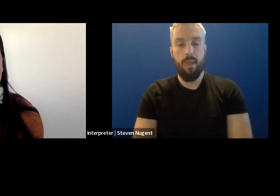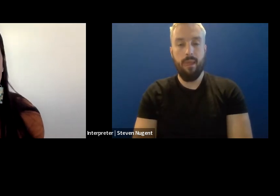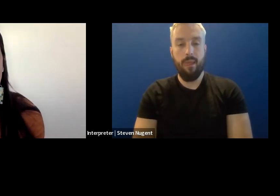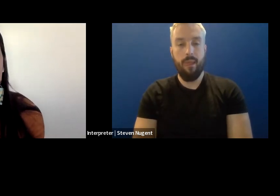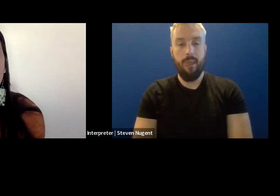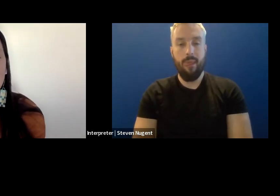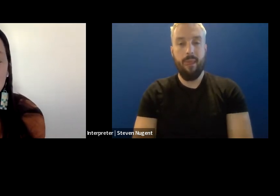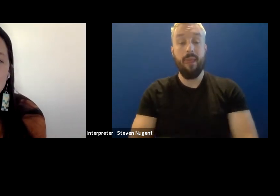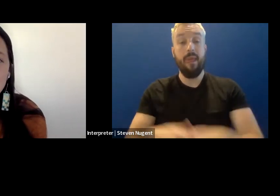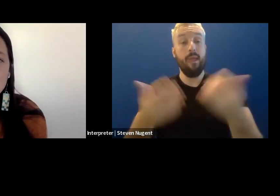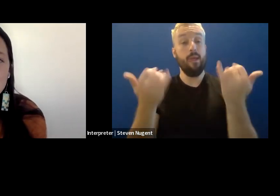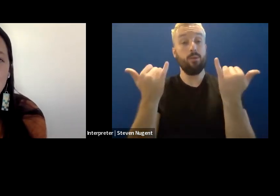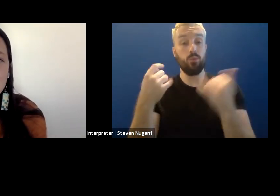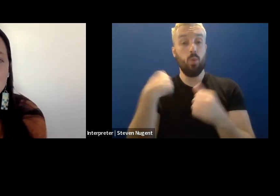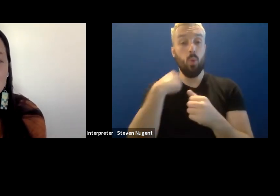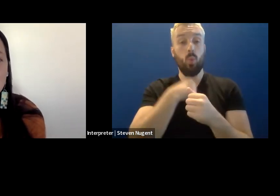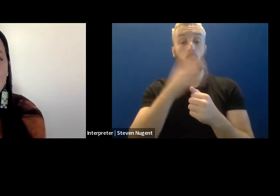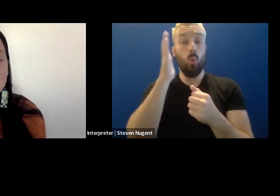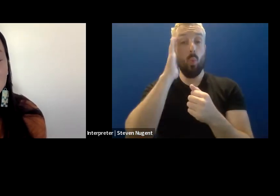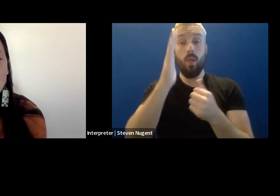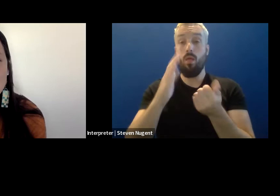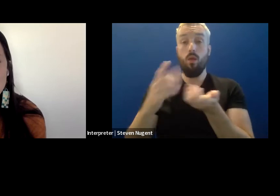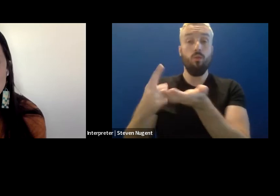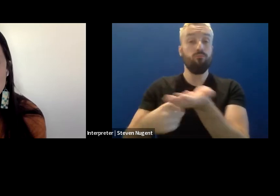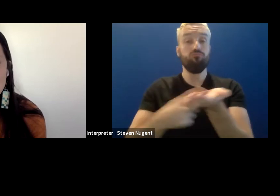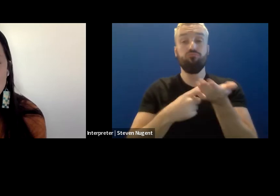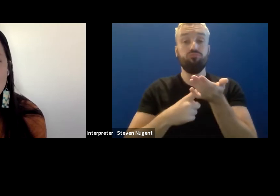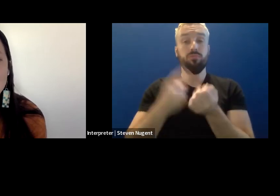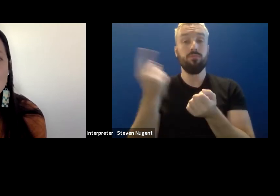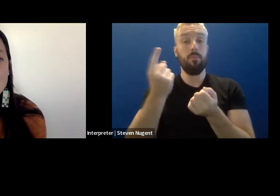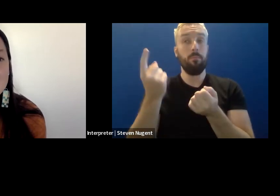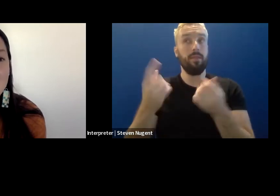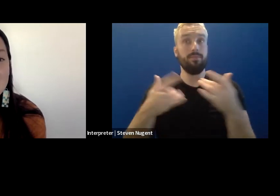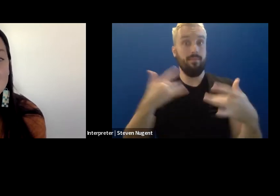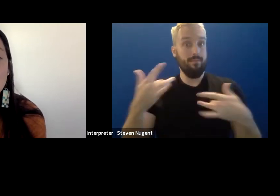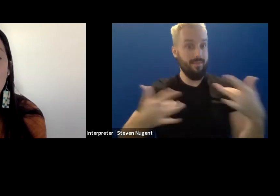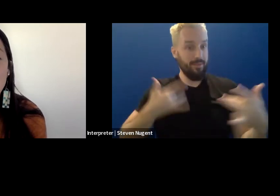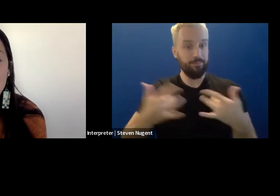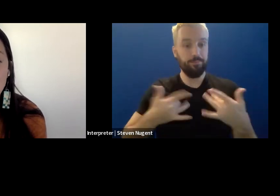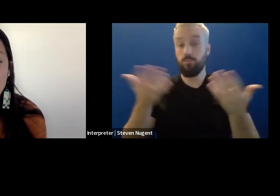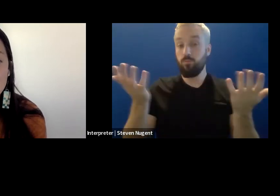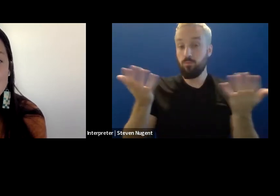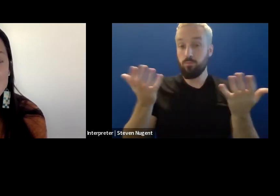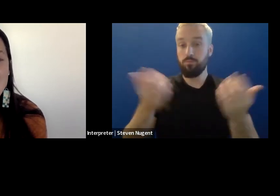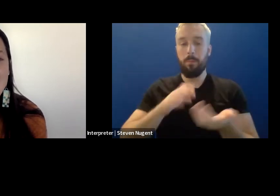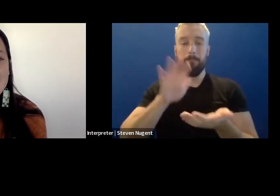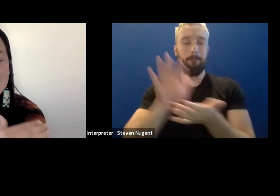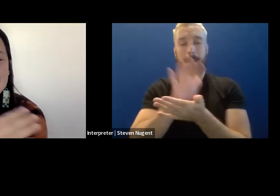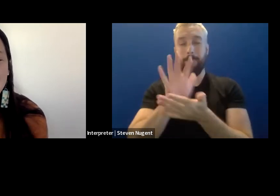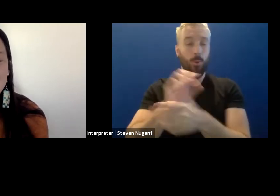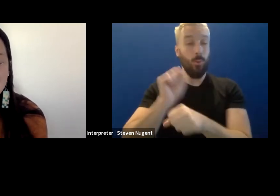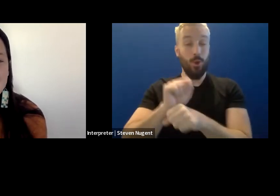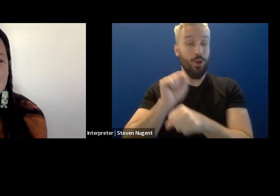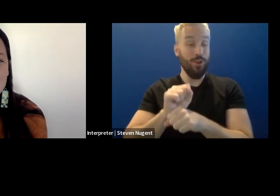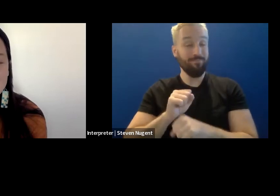So today we are going to be talking to you about something really exciting. We're going to be talking to you about paperwork. And